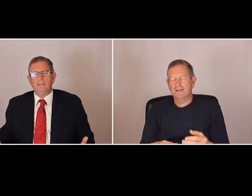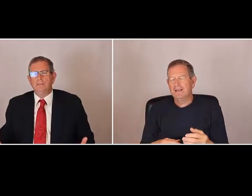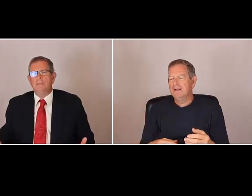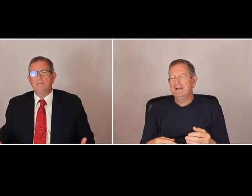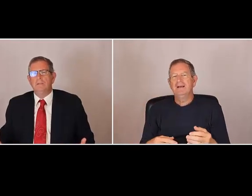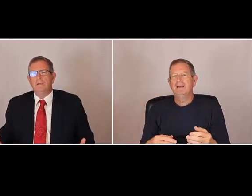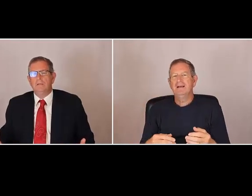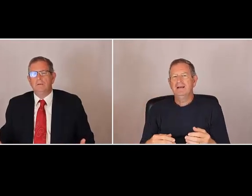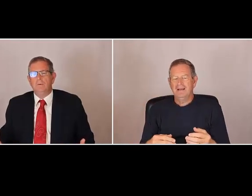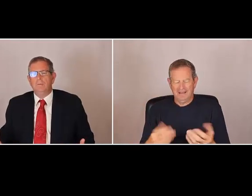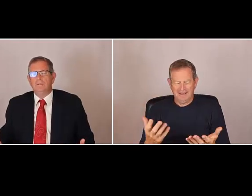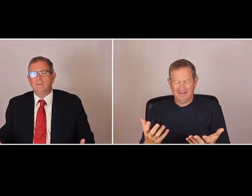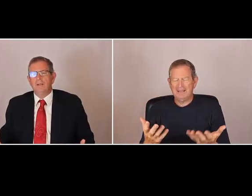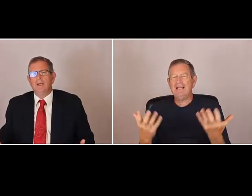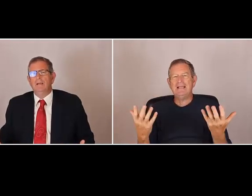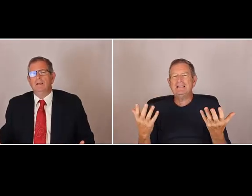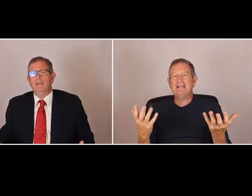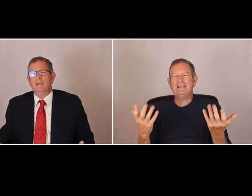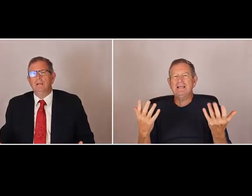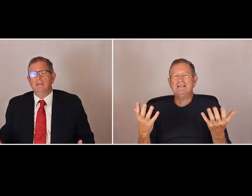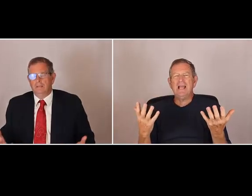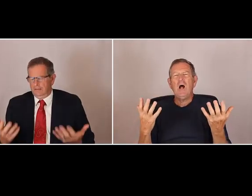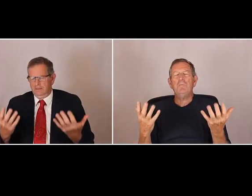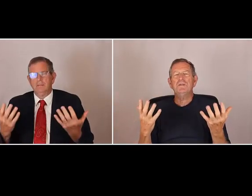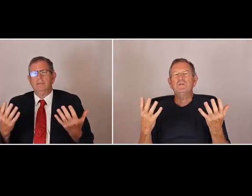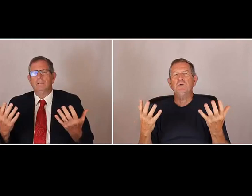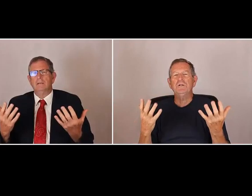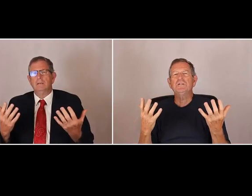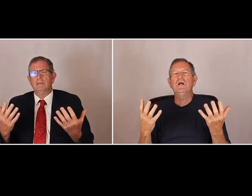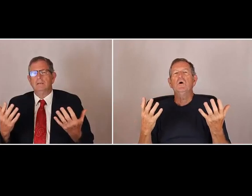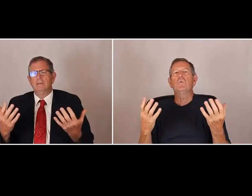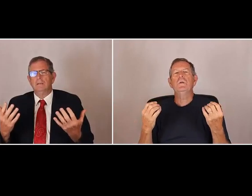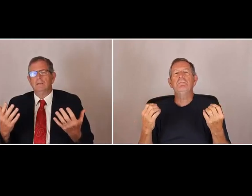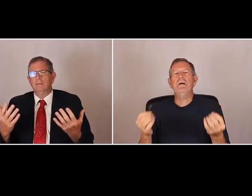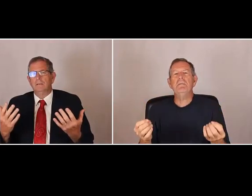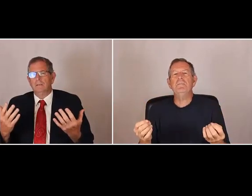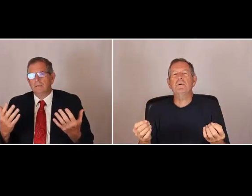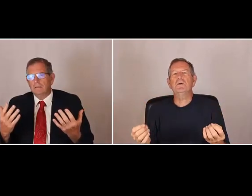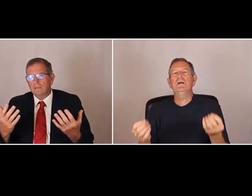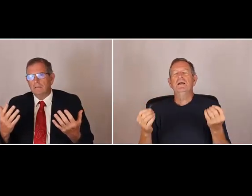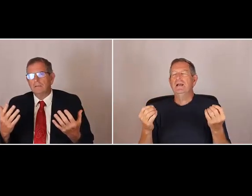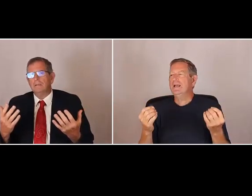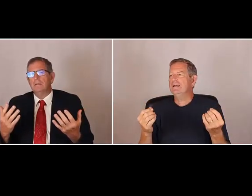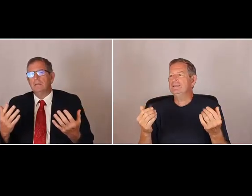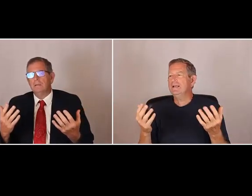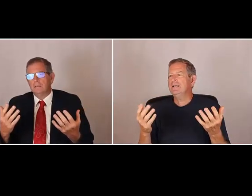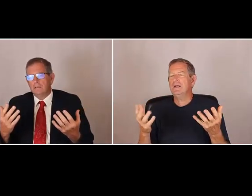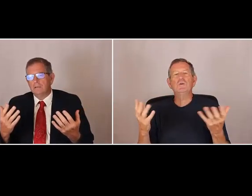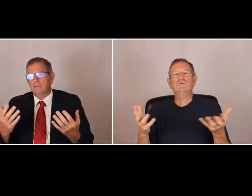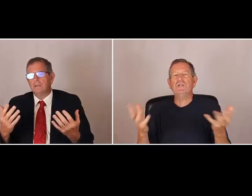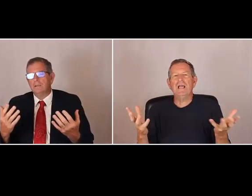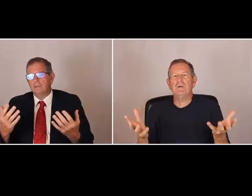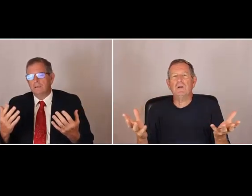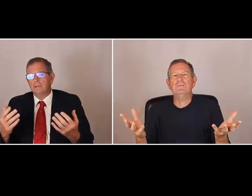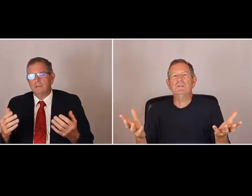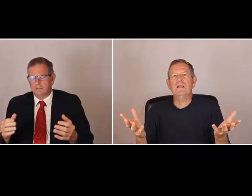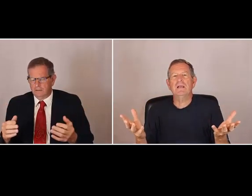hands? What's going on? It's to help the students remember and understand what I'm